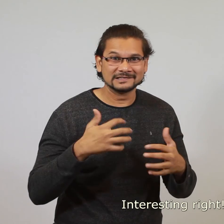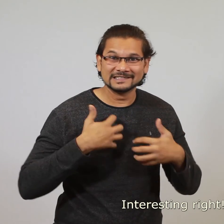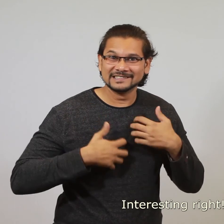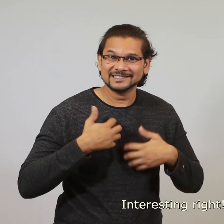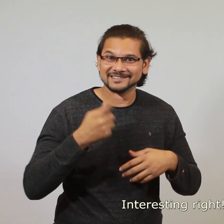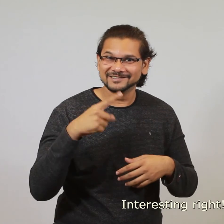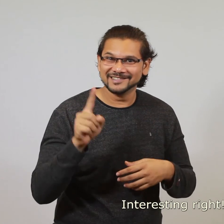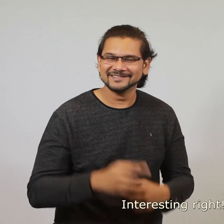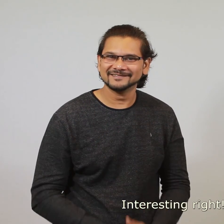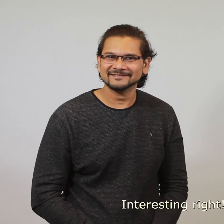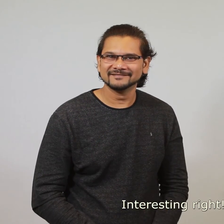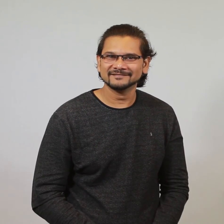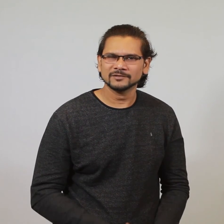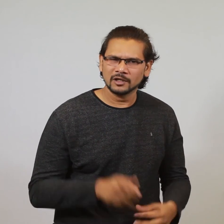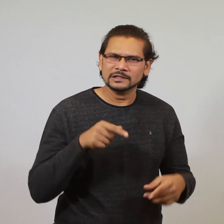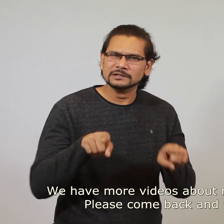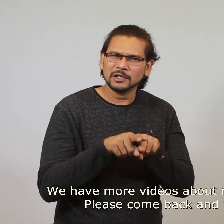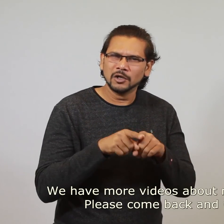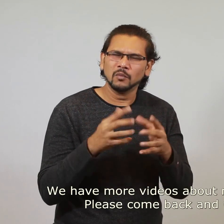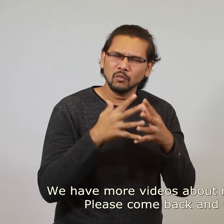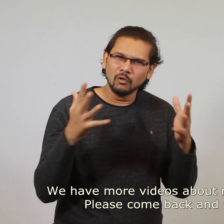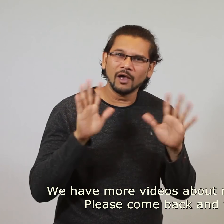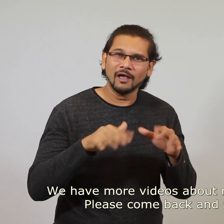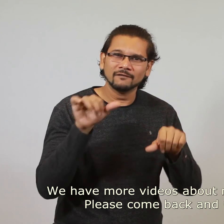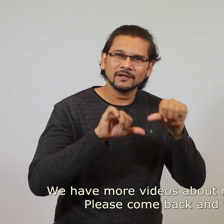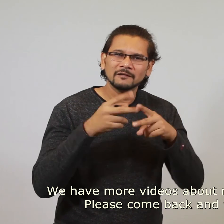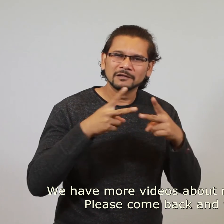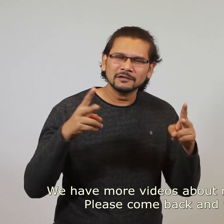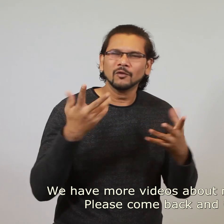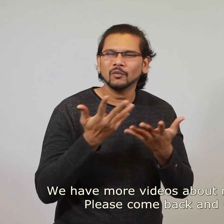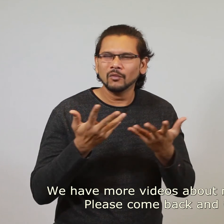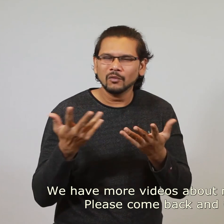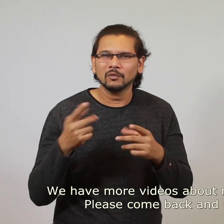We have more videos about many things.